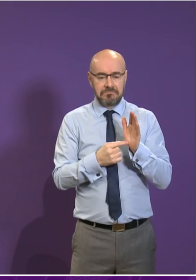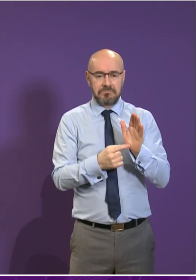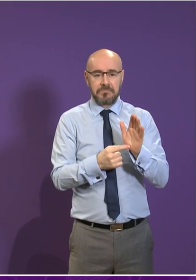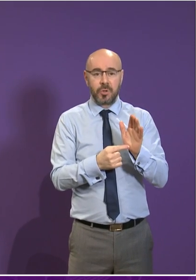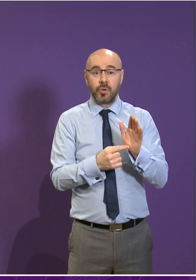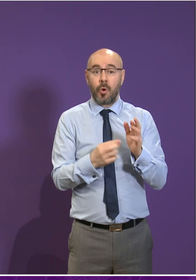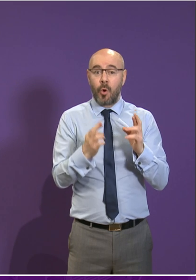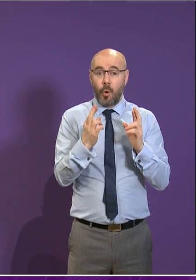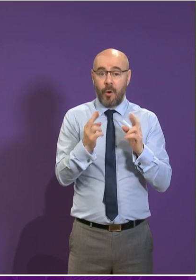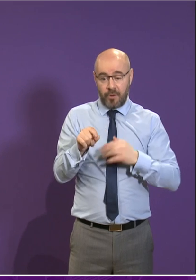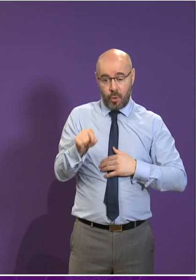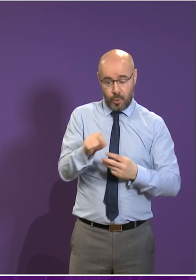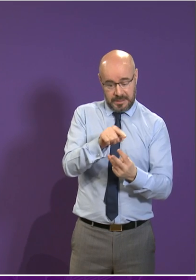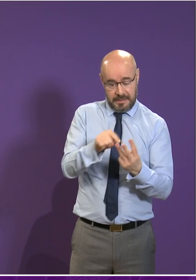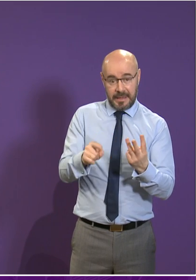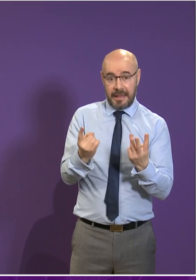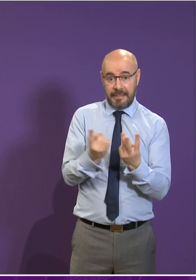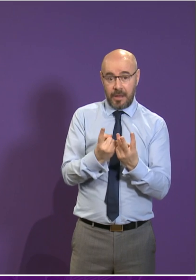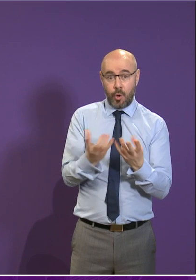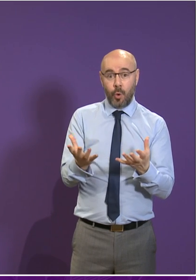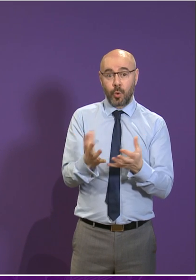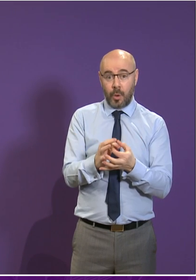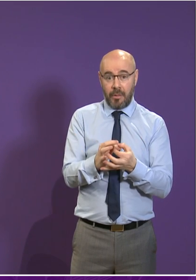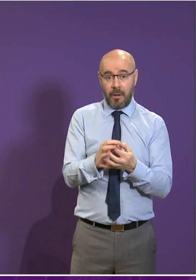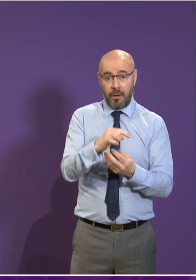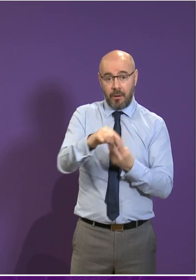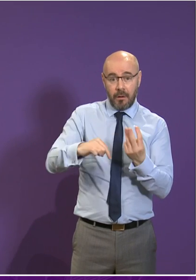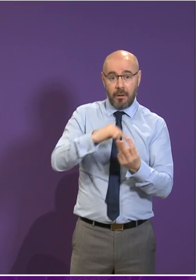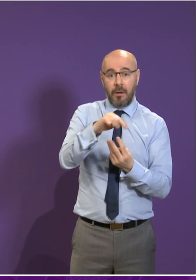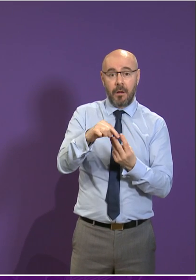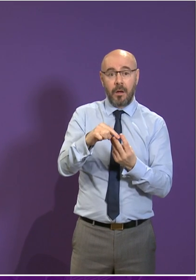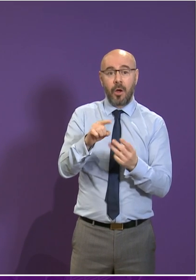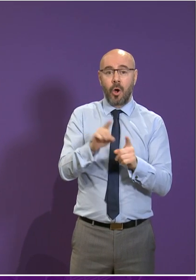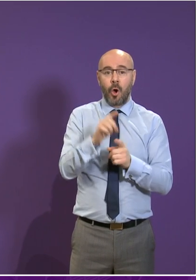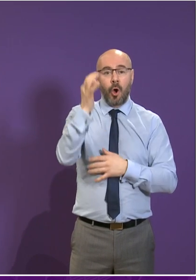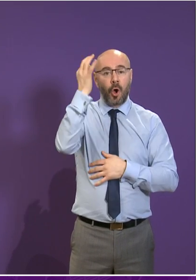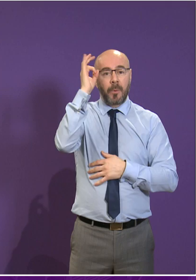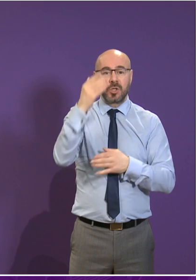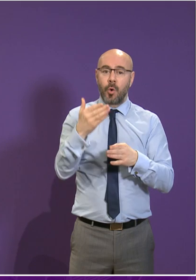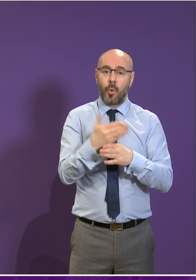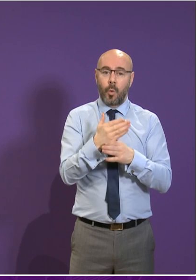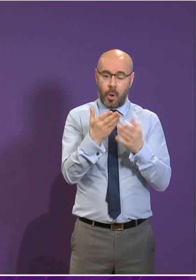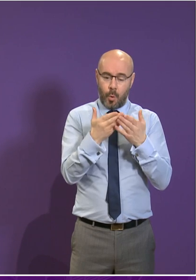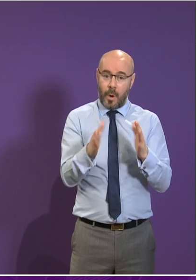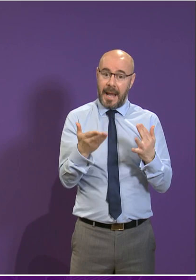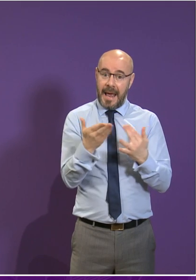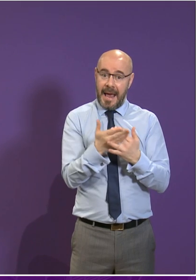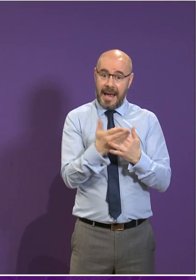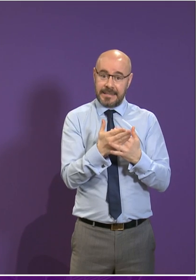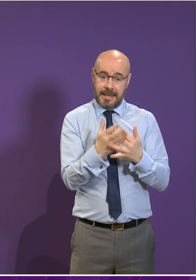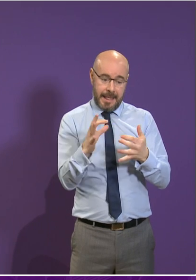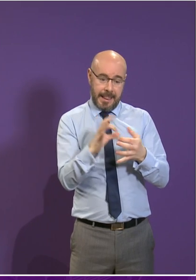of that. So hopefully those three things together, and I think that the work that the Commission on Widening Access have asked us to do in relationship to